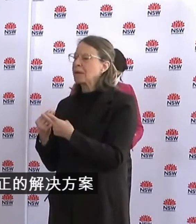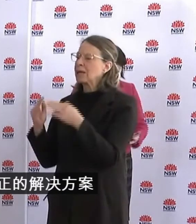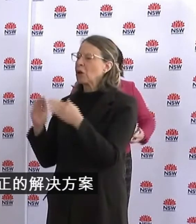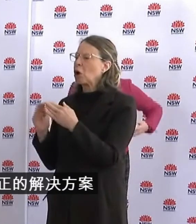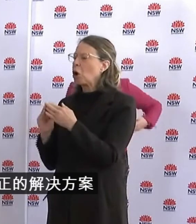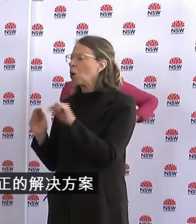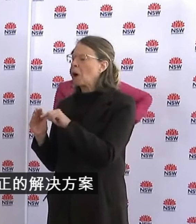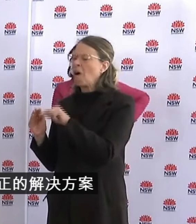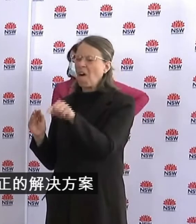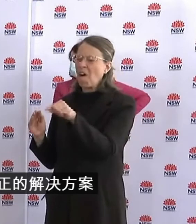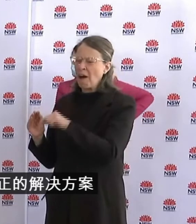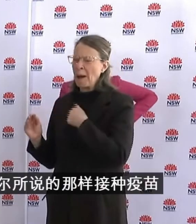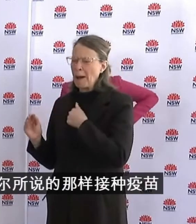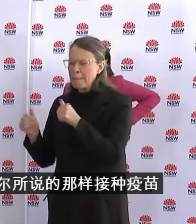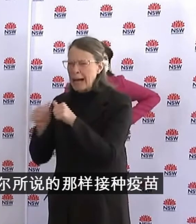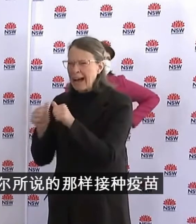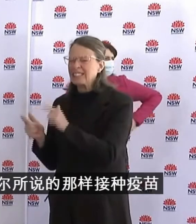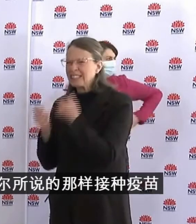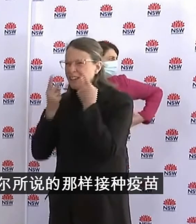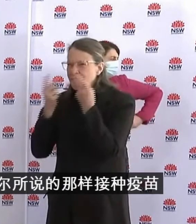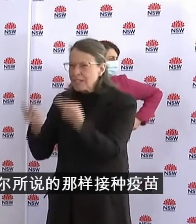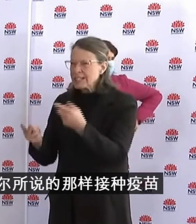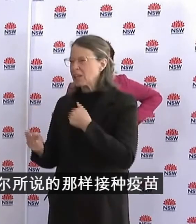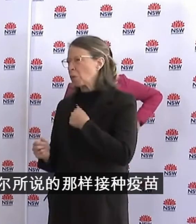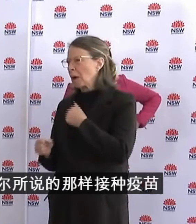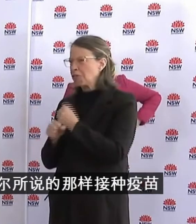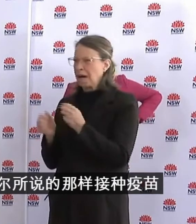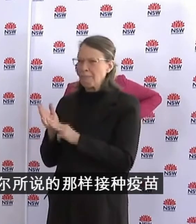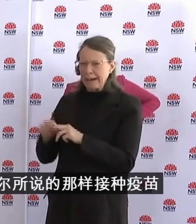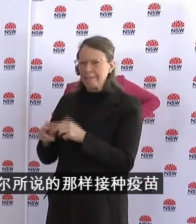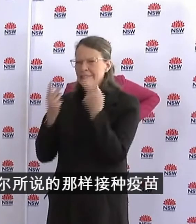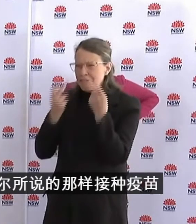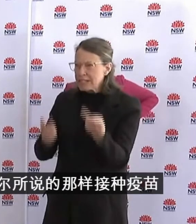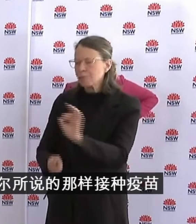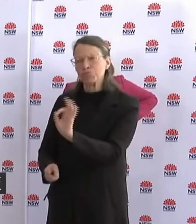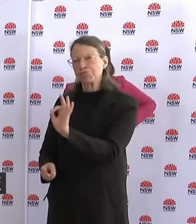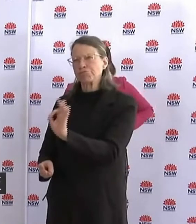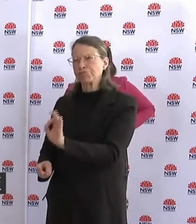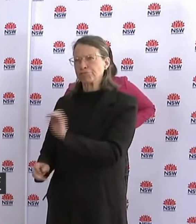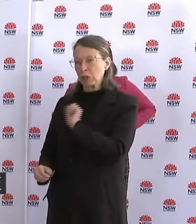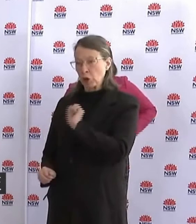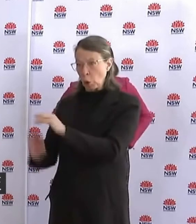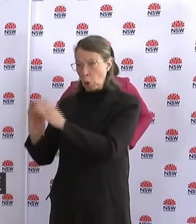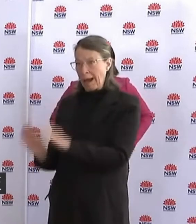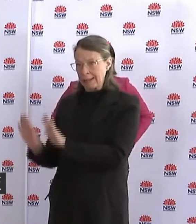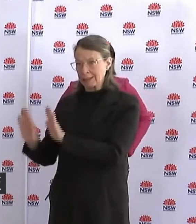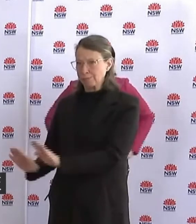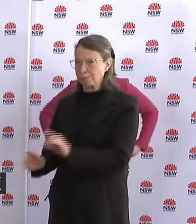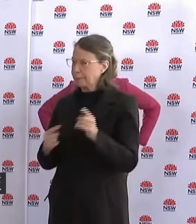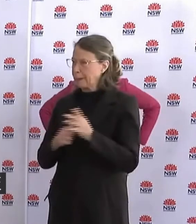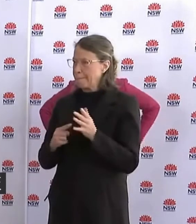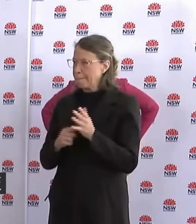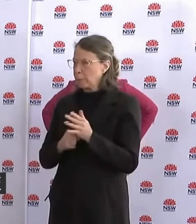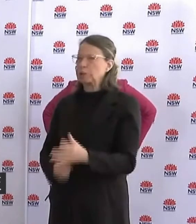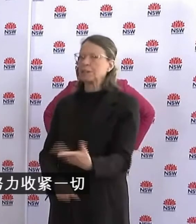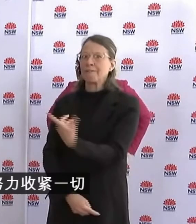shopping. But there is only one real solution. At the end of the day, it's get vaccinated, or as Kyle says, get vaccinated, baby. Minister Sorry.